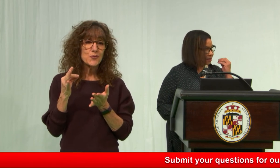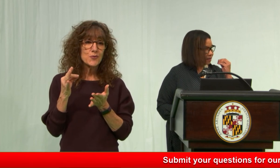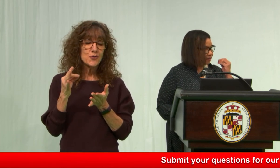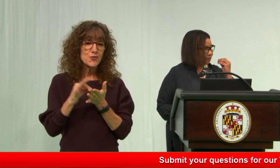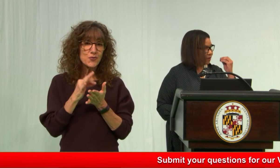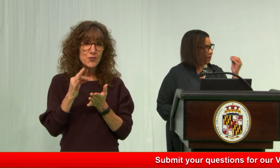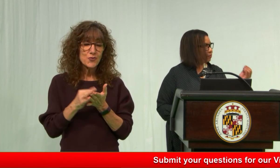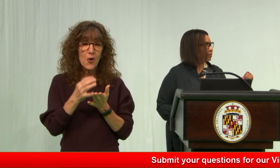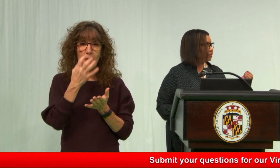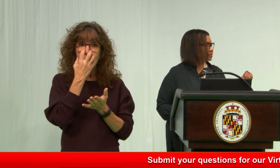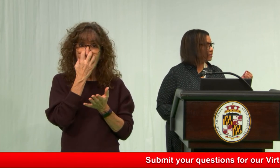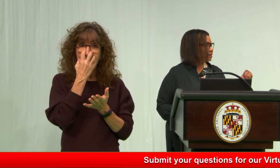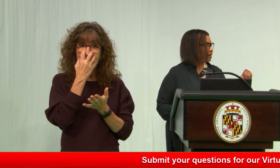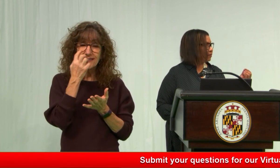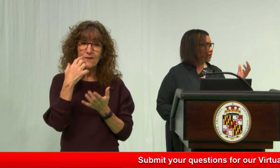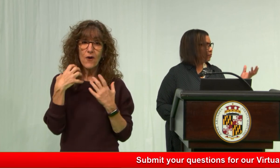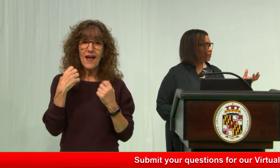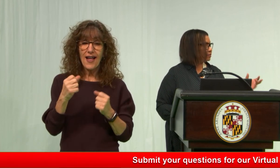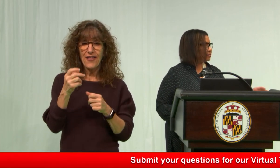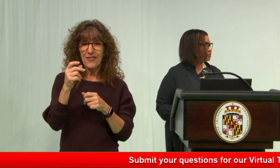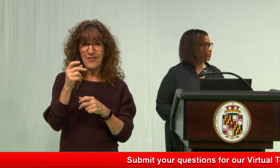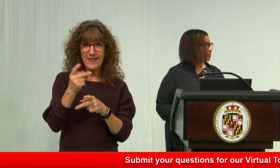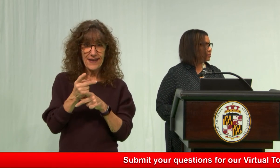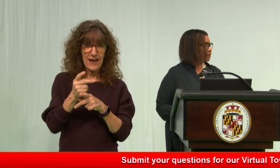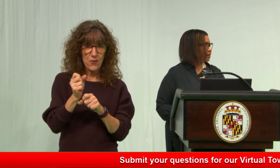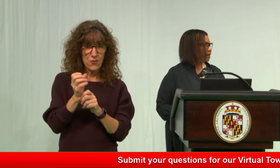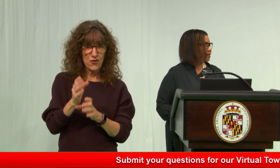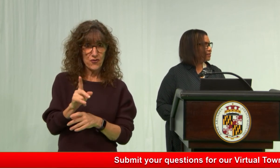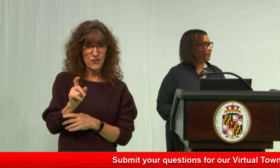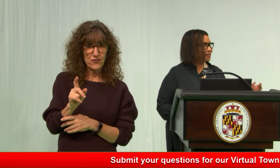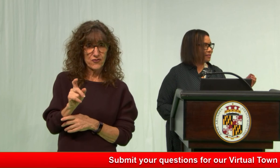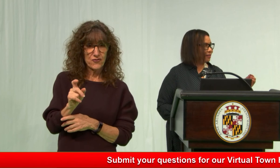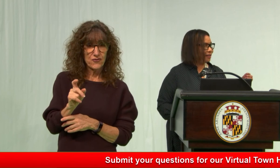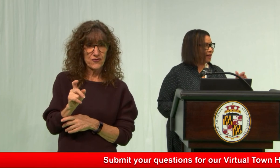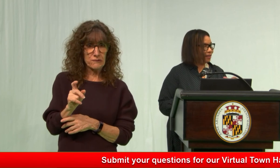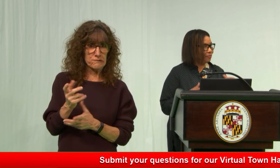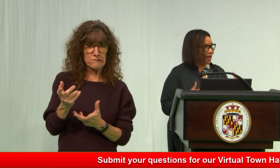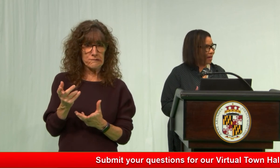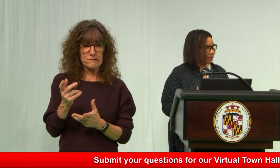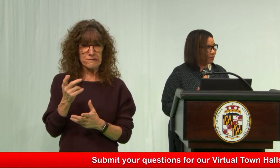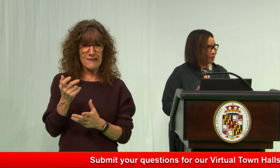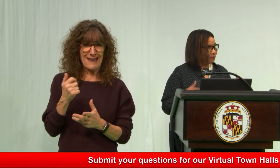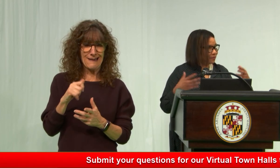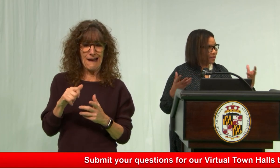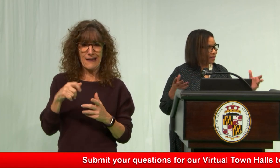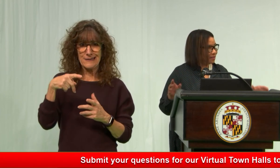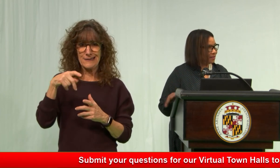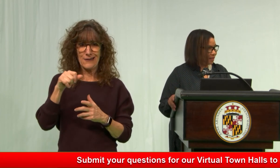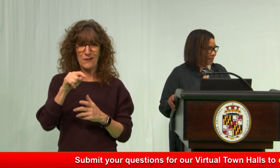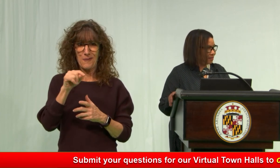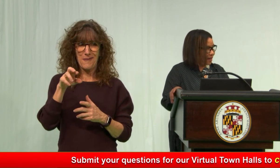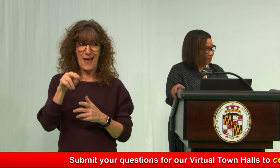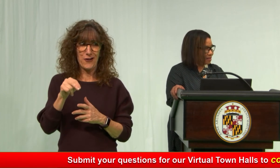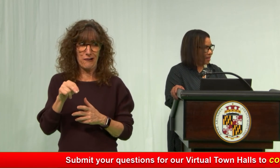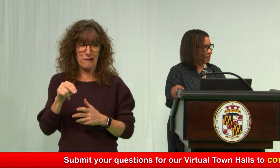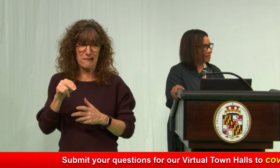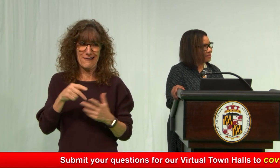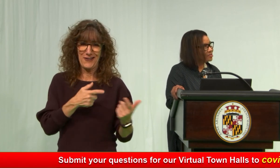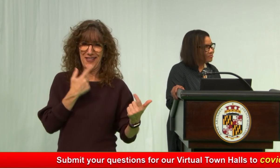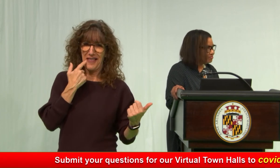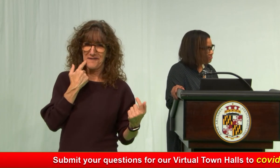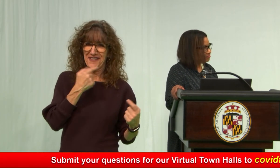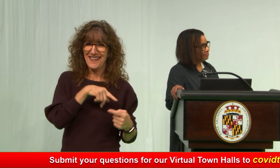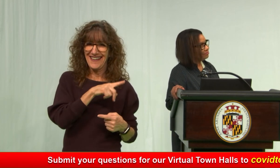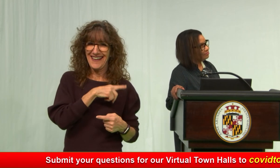masks for health workers, healthcare workers? Is there any kind of pattern? We've seen these things